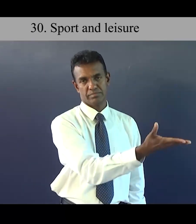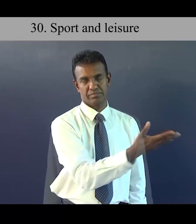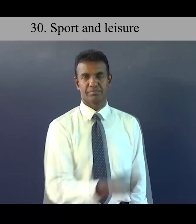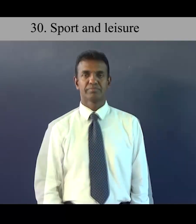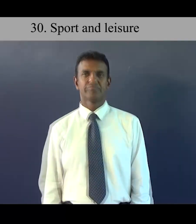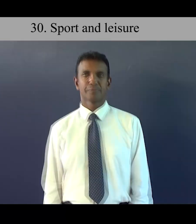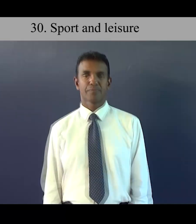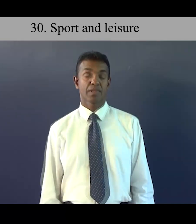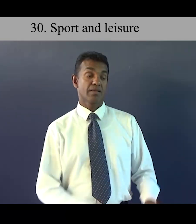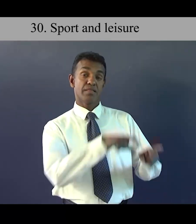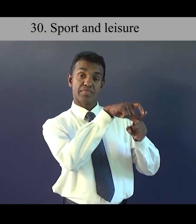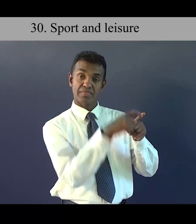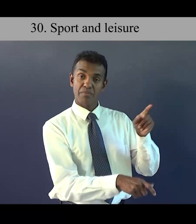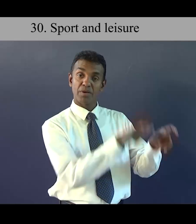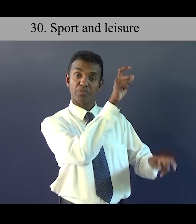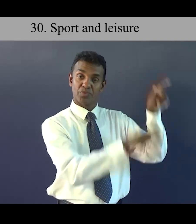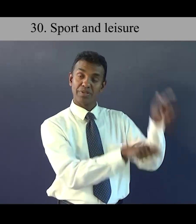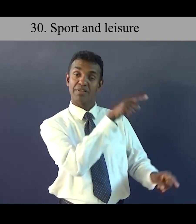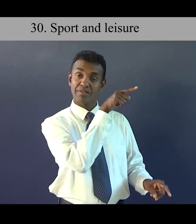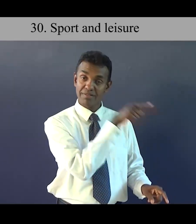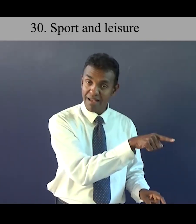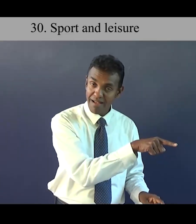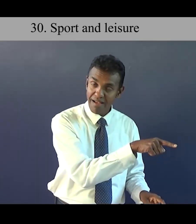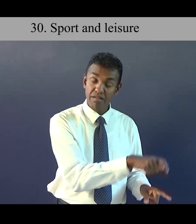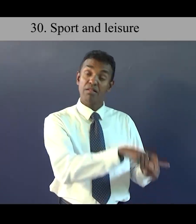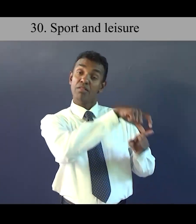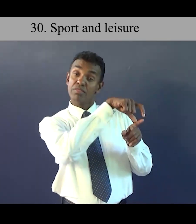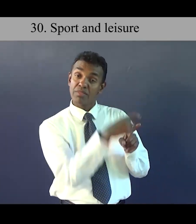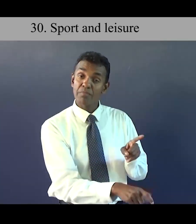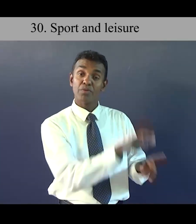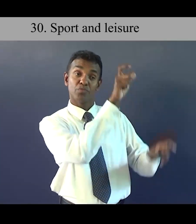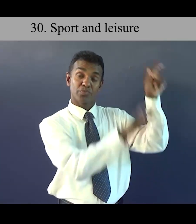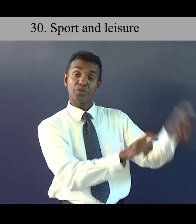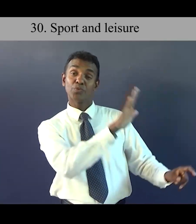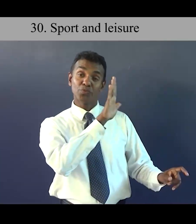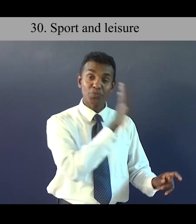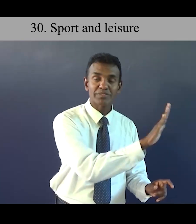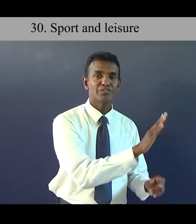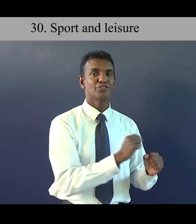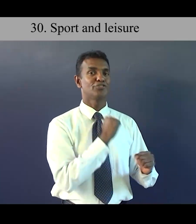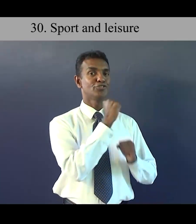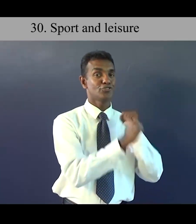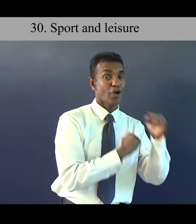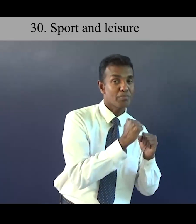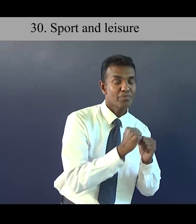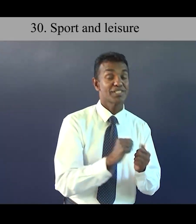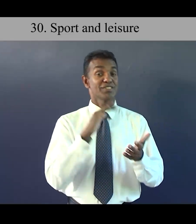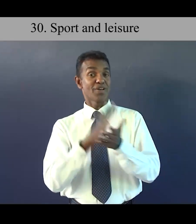Disabled people are able to take part in disability sports and leisure